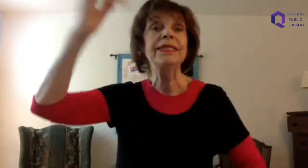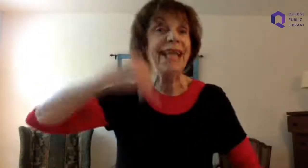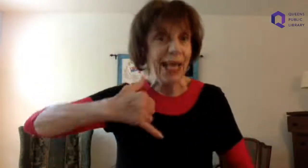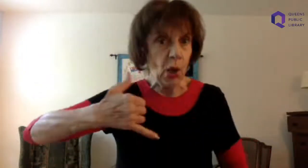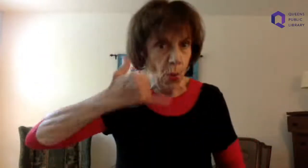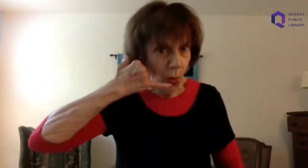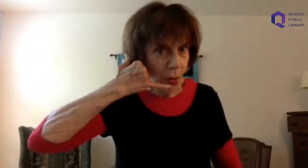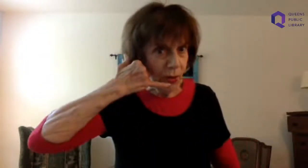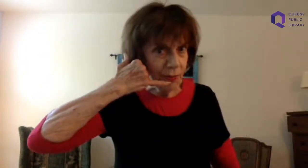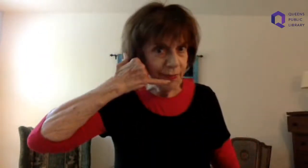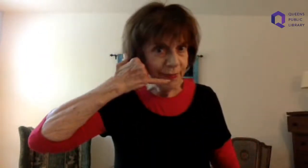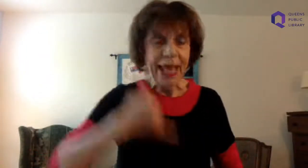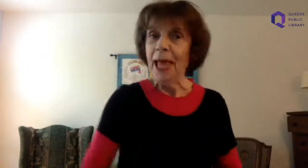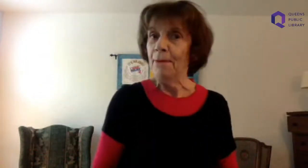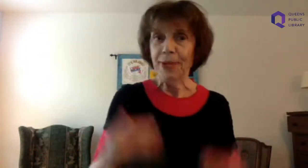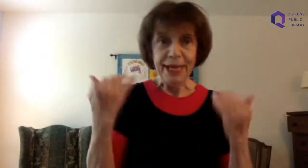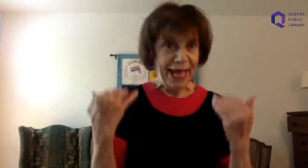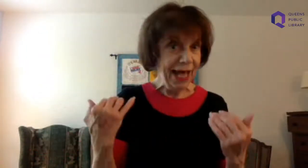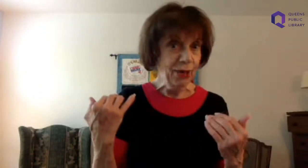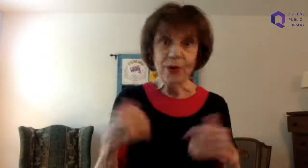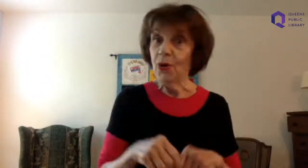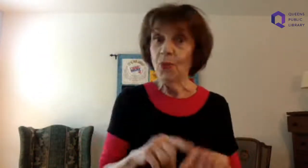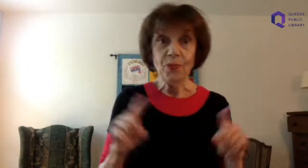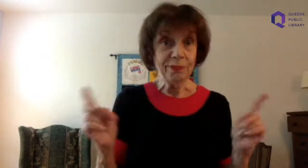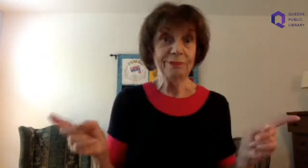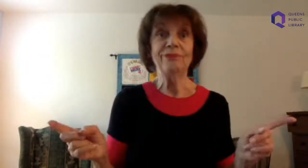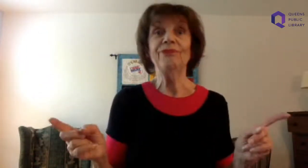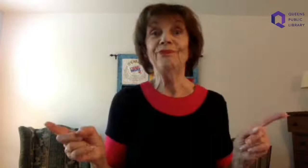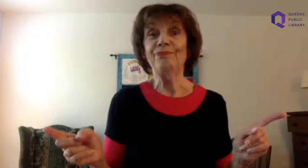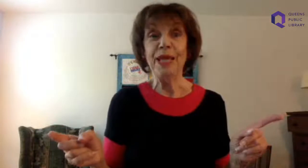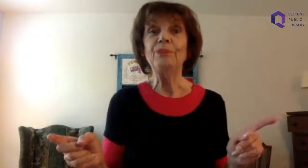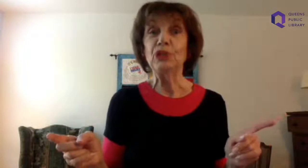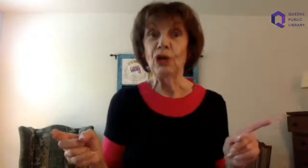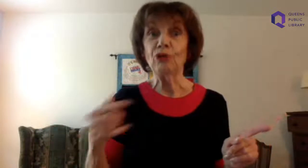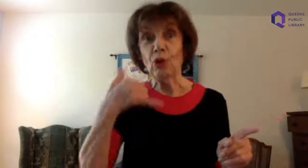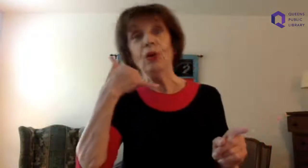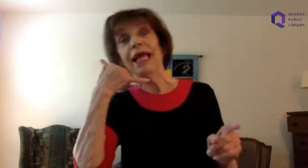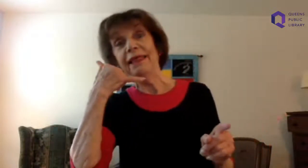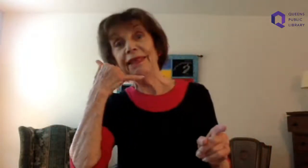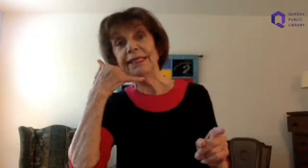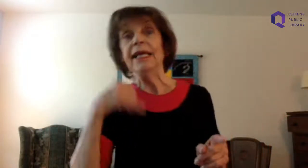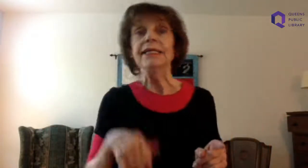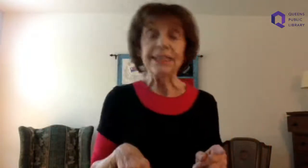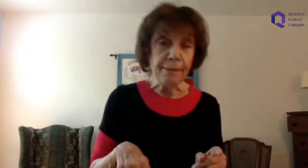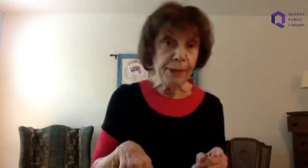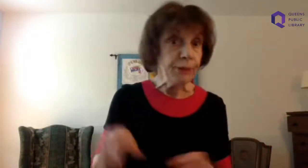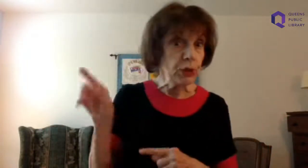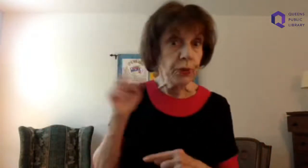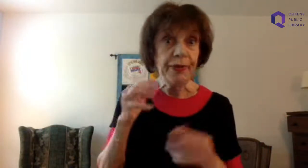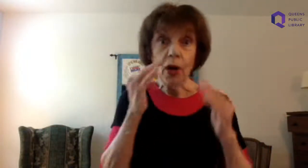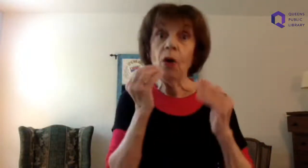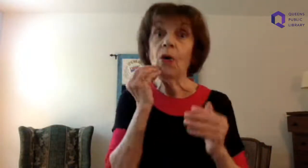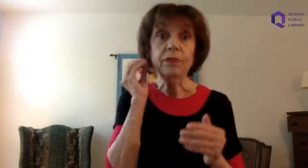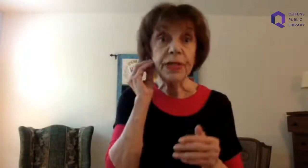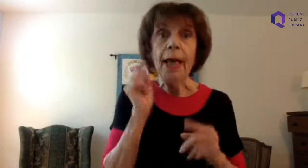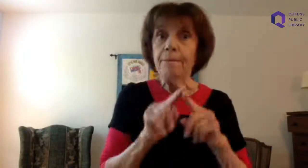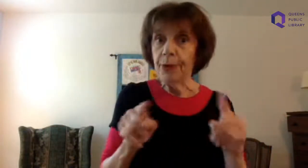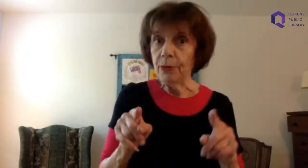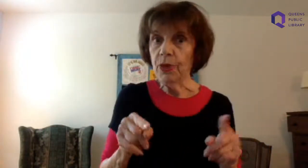would say call. But now, people don't call like this. Some people do in their homes, but we